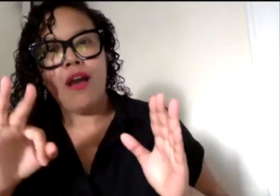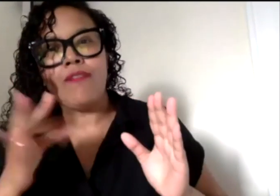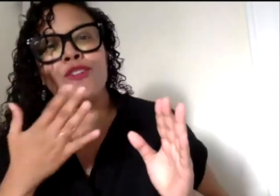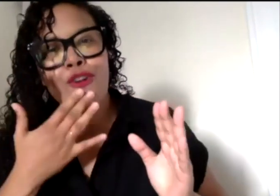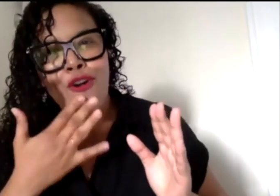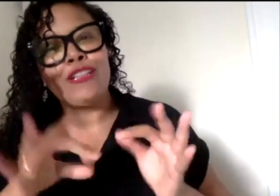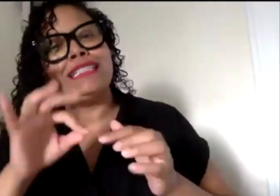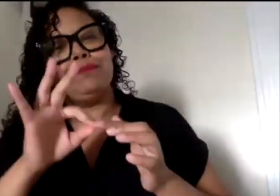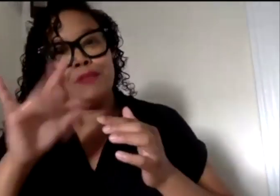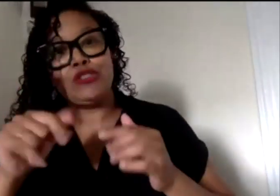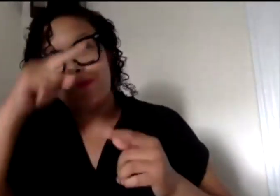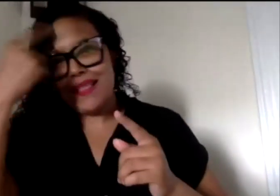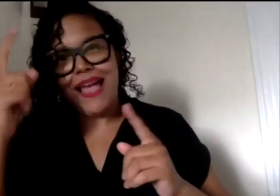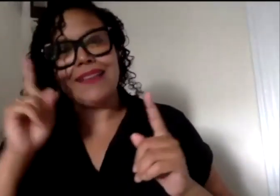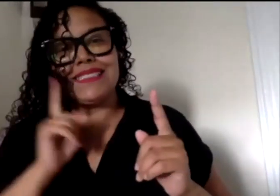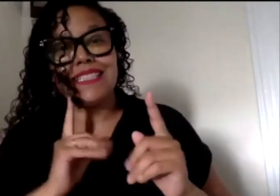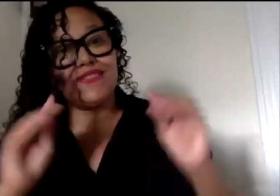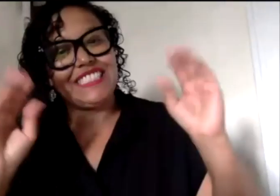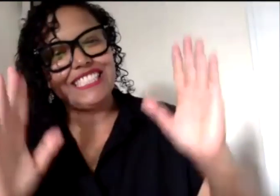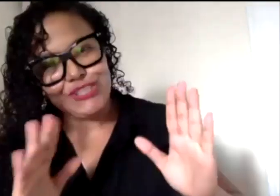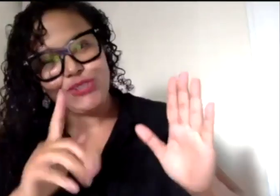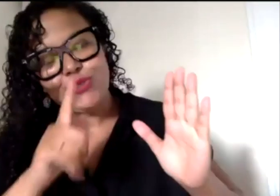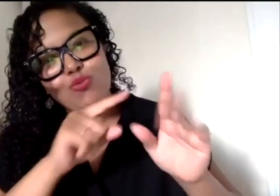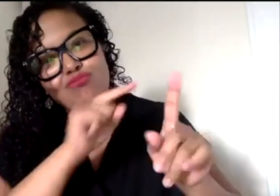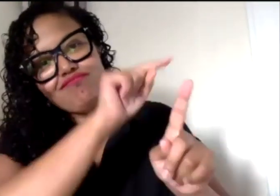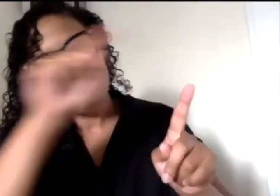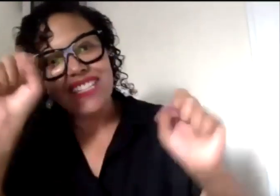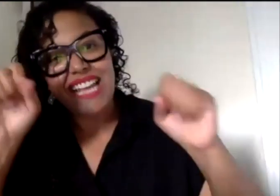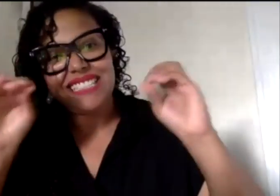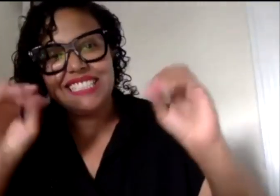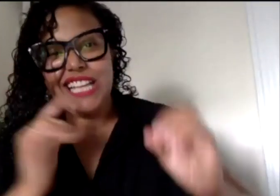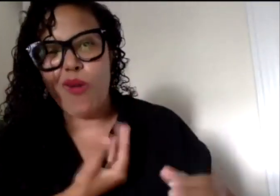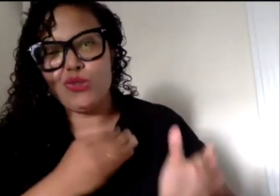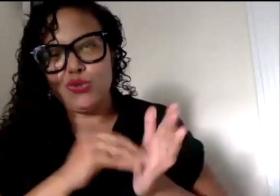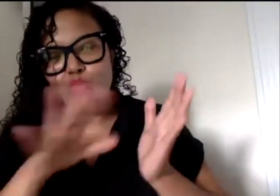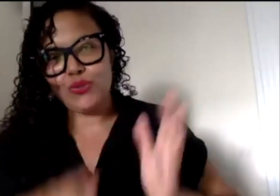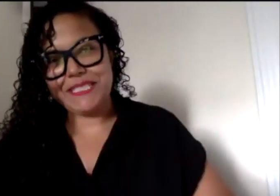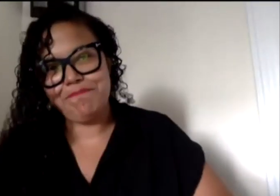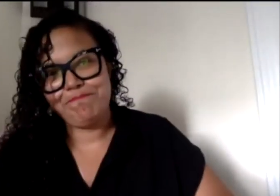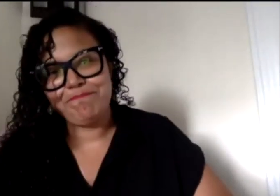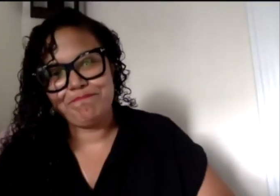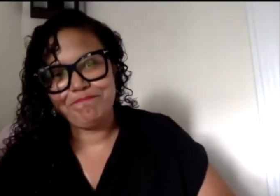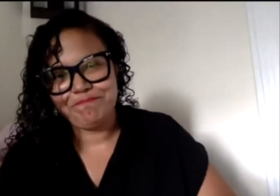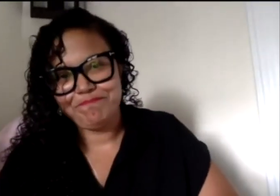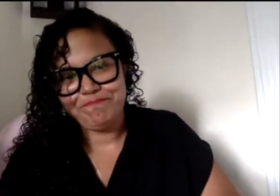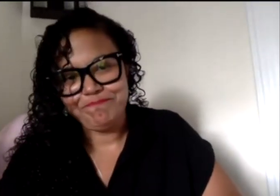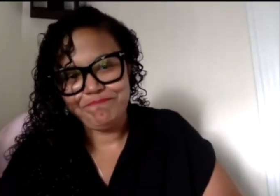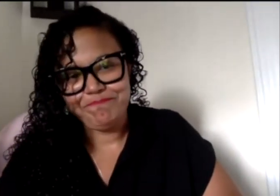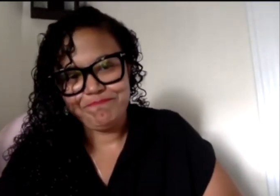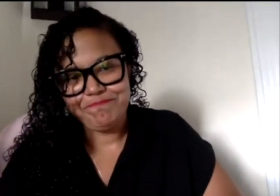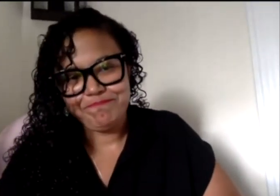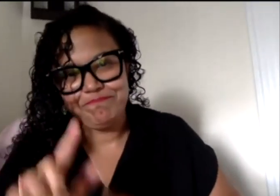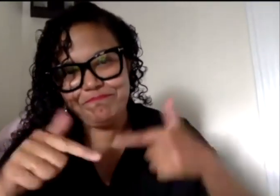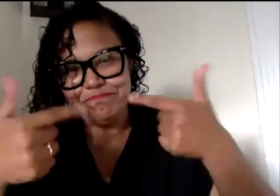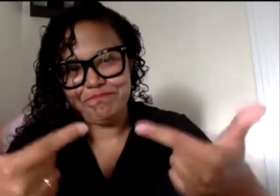harms and create more and more teachers of color so that students can see themselves and see